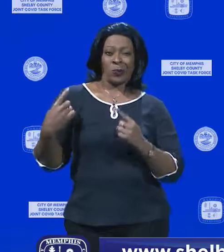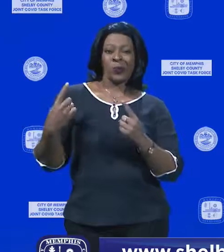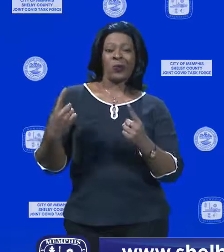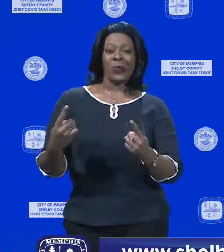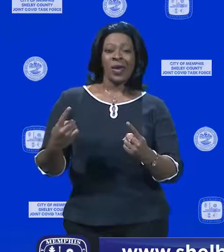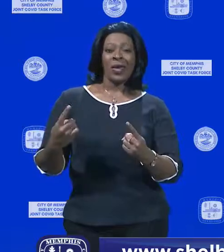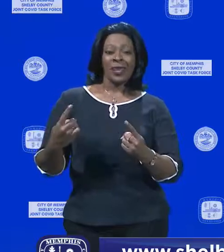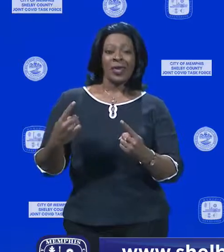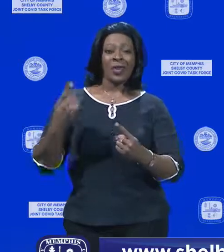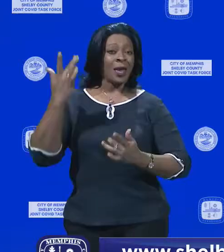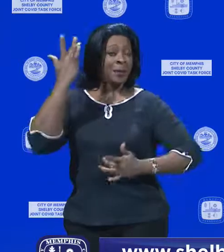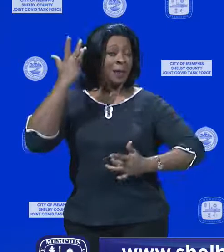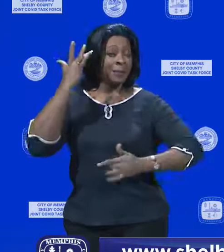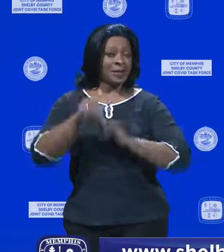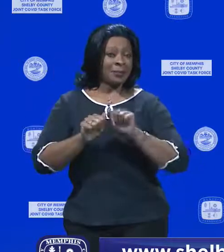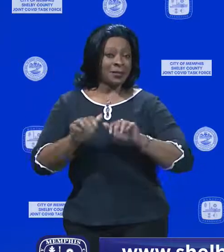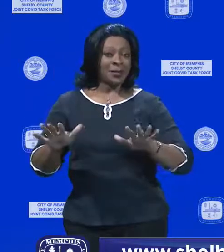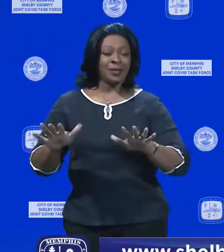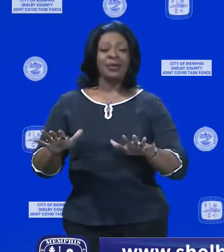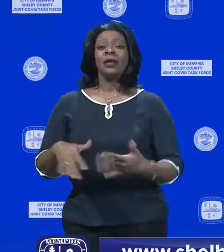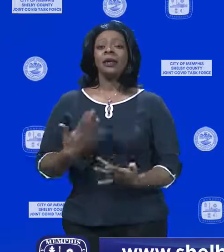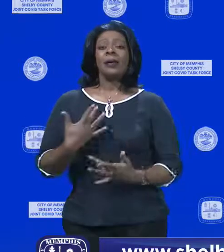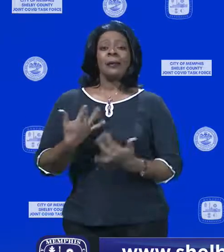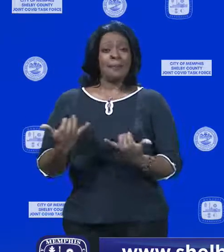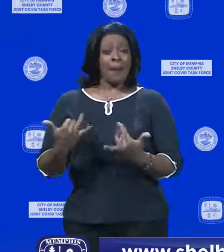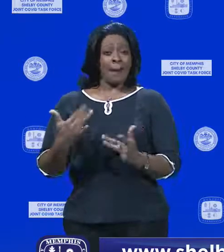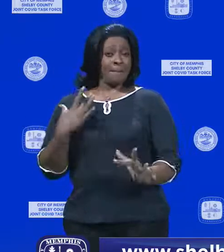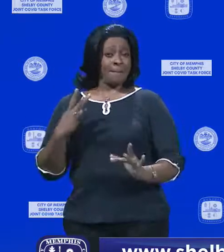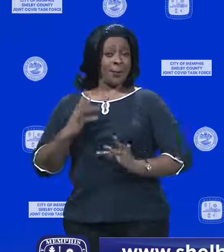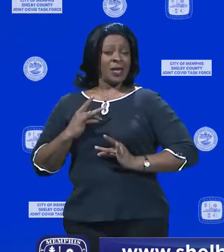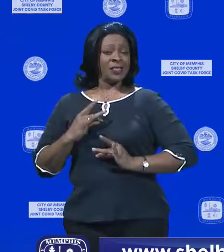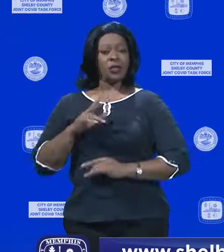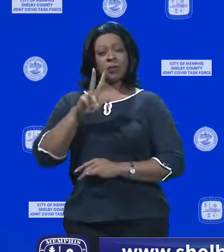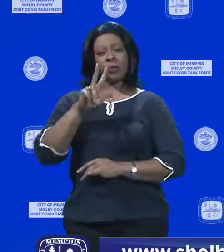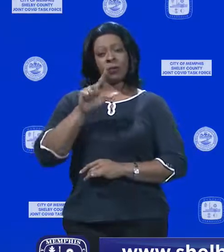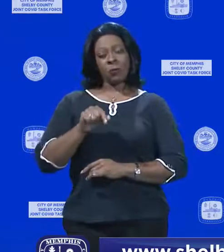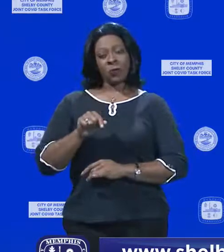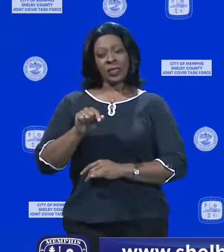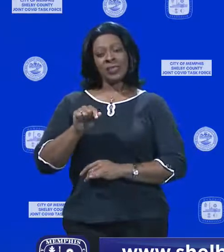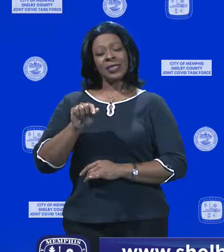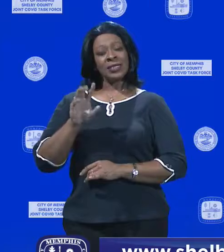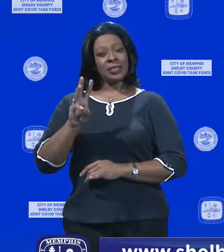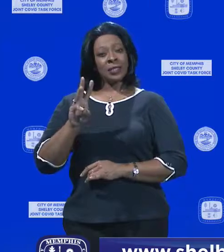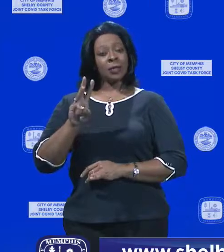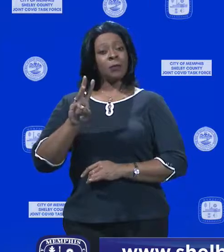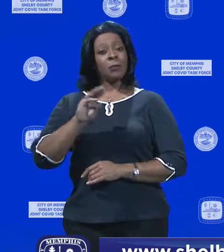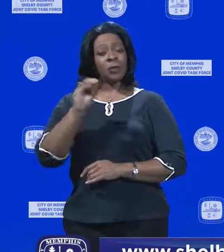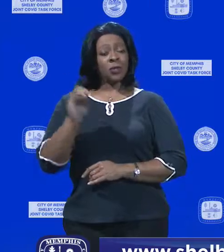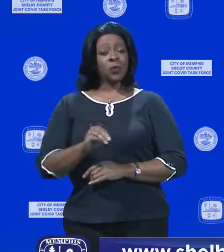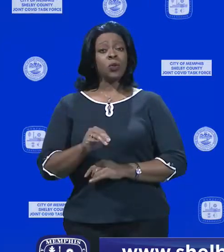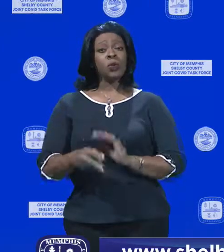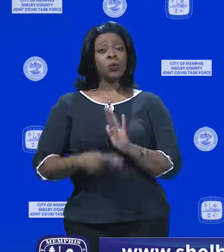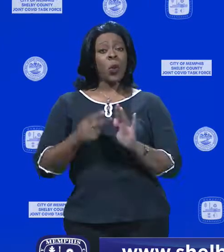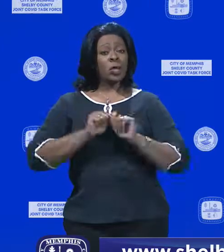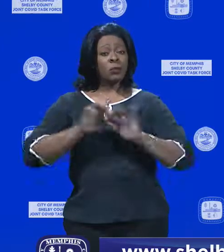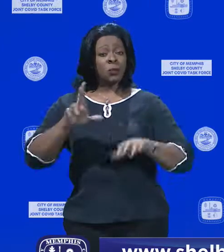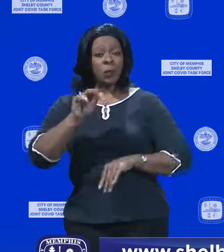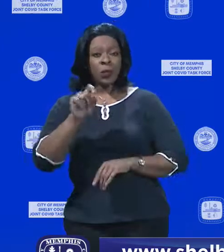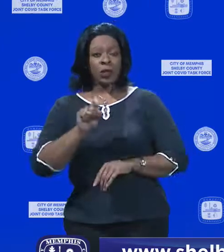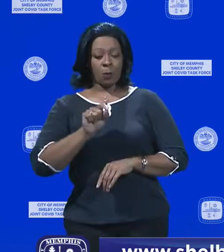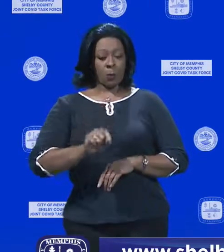epidemic, but our current positivity rate is 3.6%. The reproductive rate of the virus is at